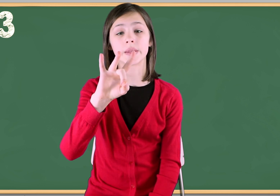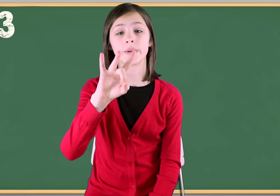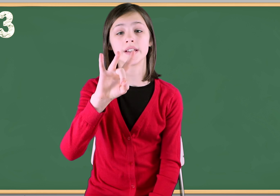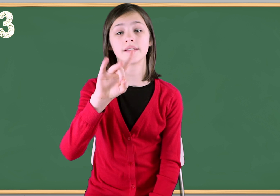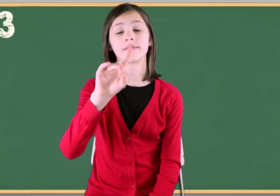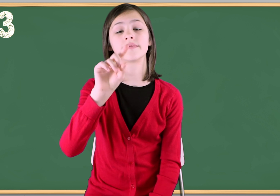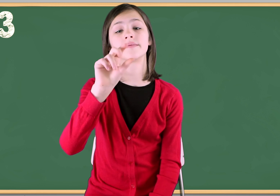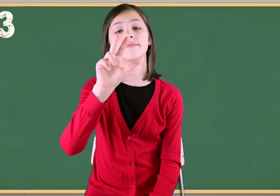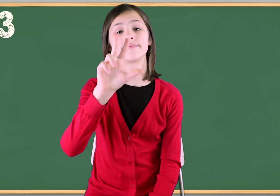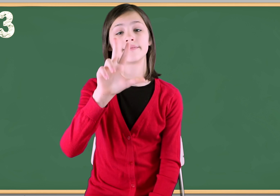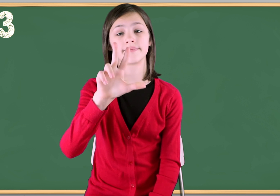83,